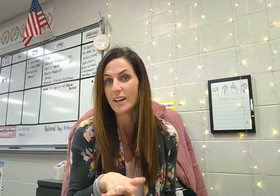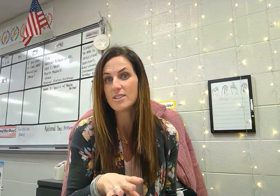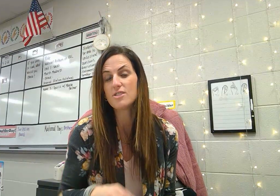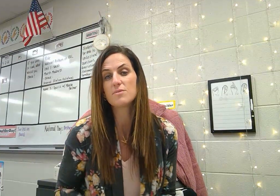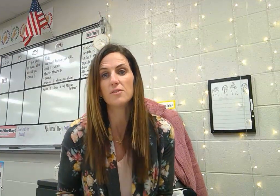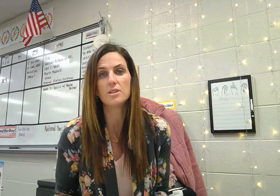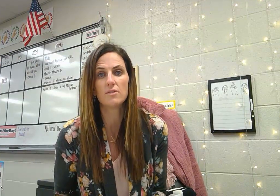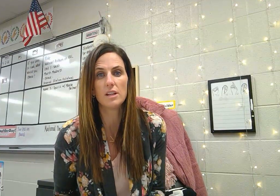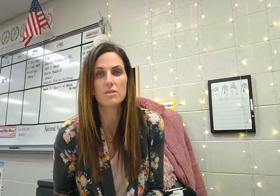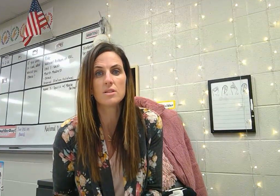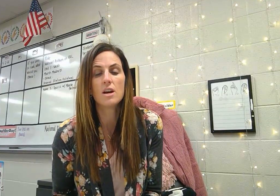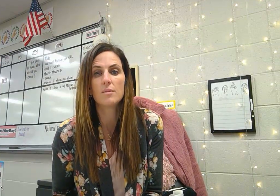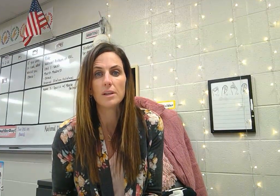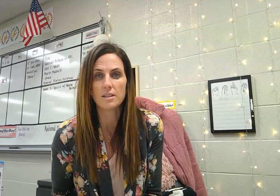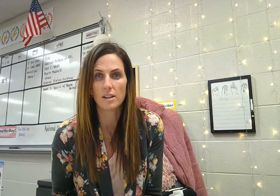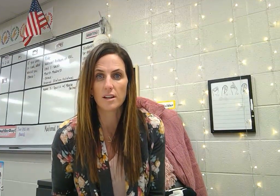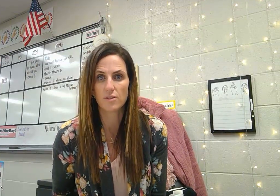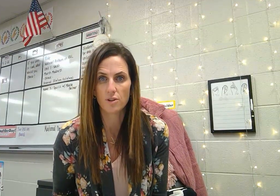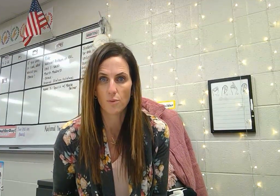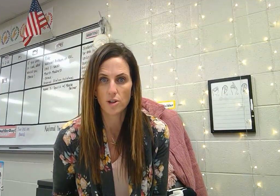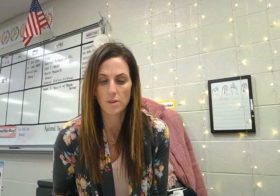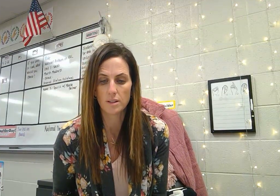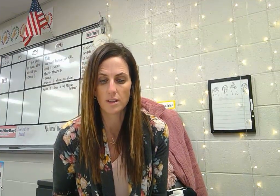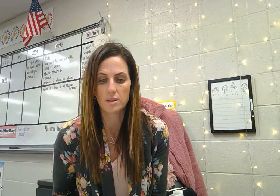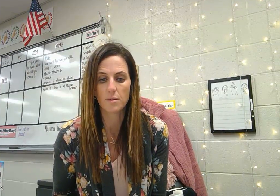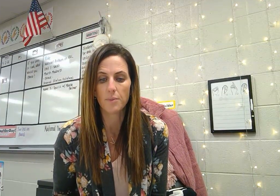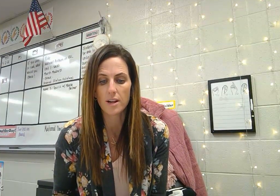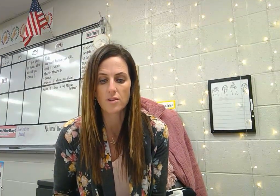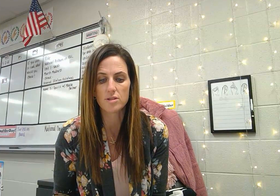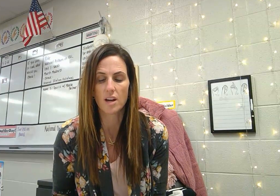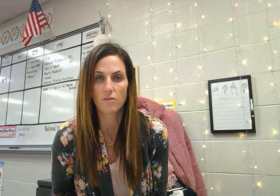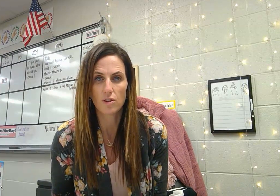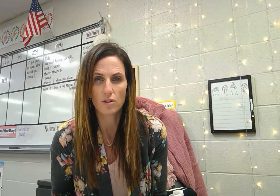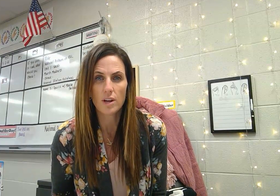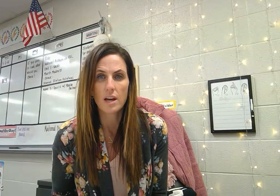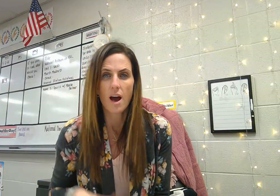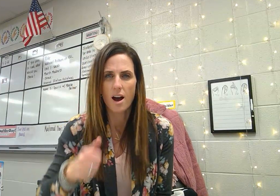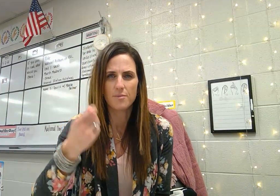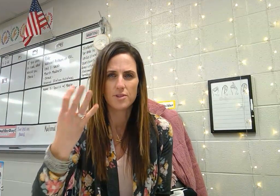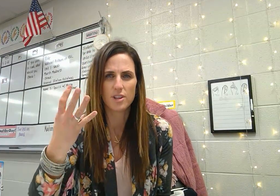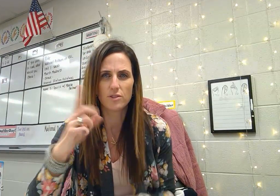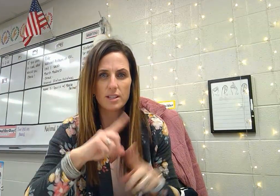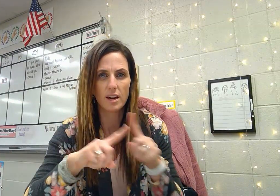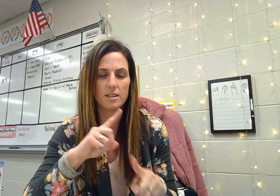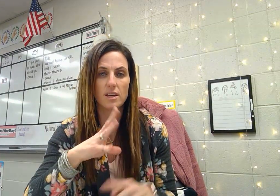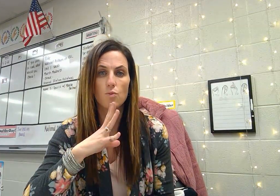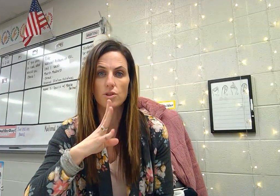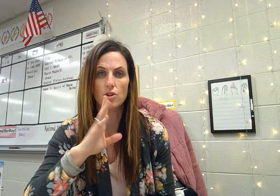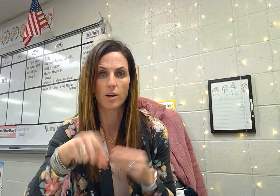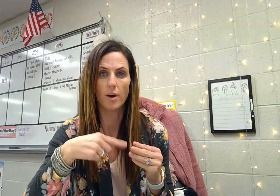like to use my voice on videos because I like for you to watch my signs, but there's several signs I want to talk